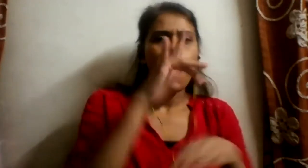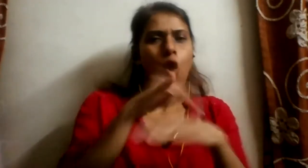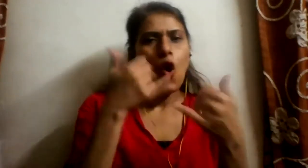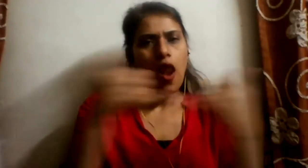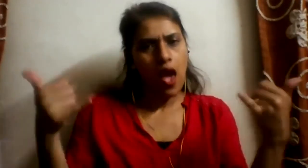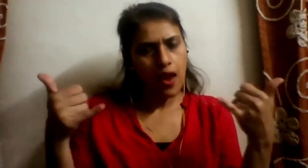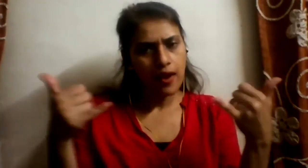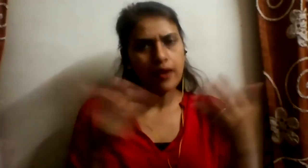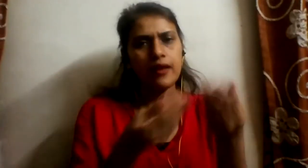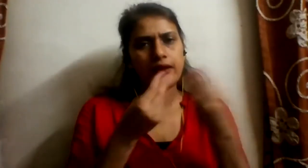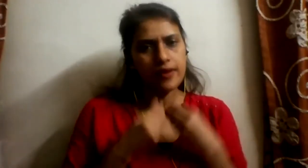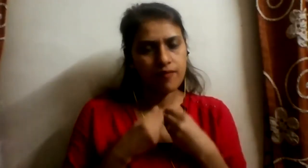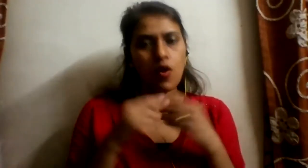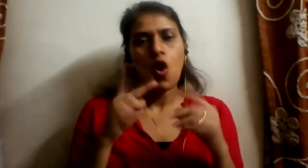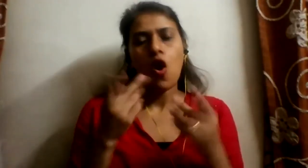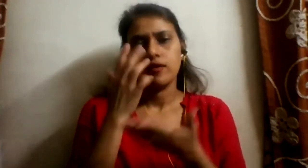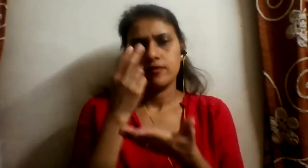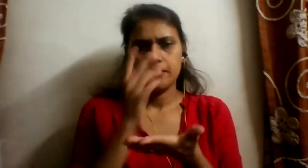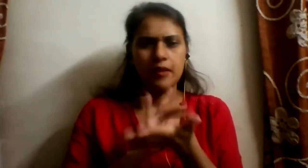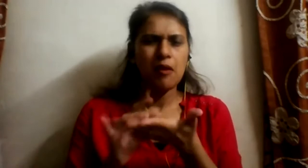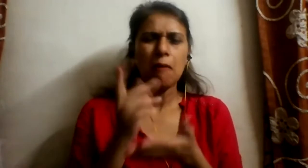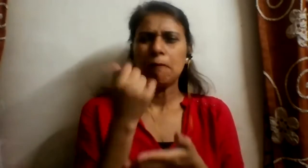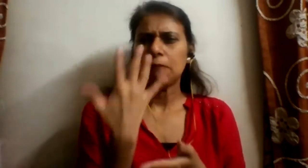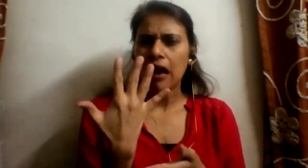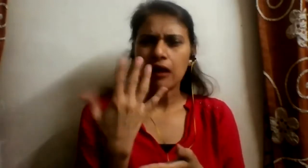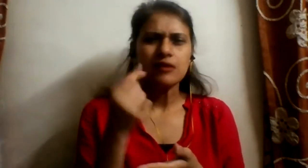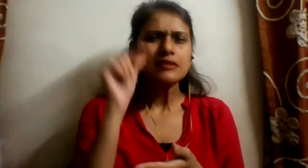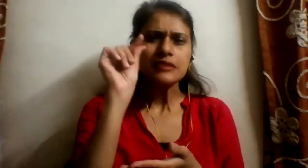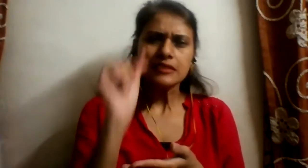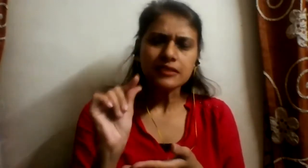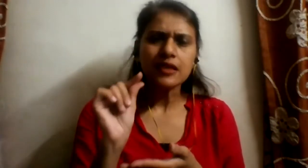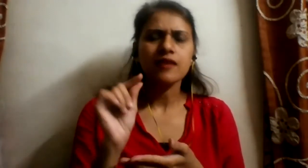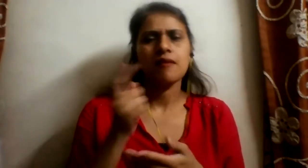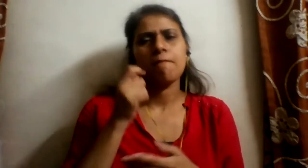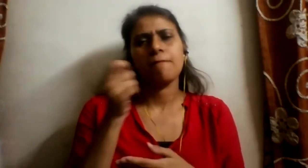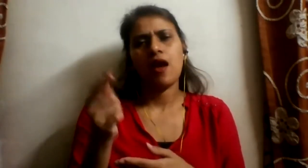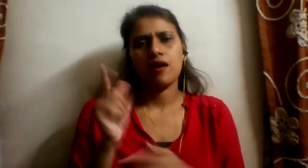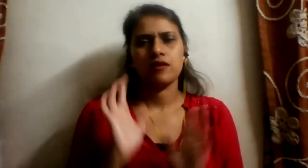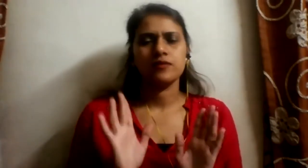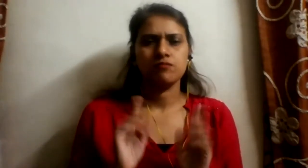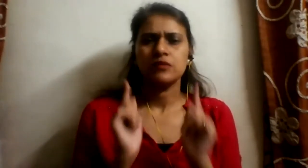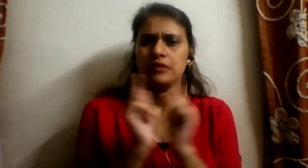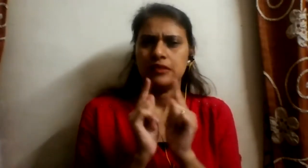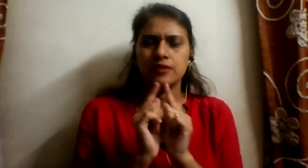And I think a small fee of ₹5 is a court fee that is needed. And the charges are ₹3 per